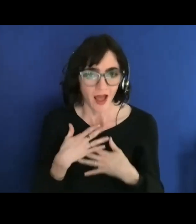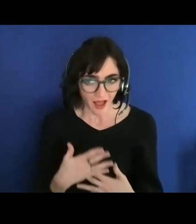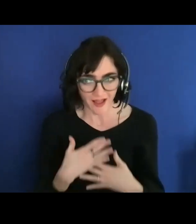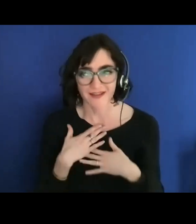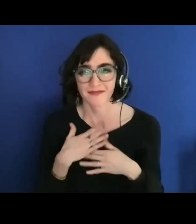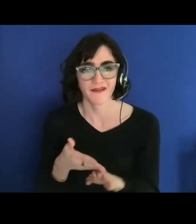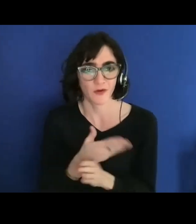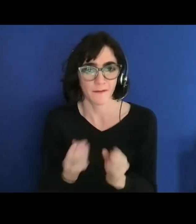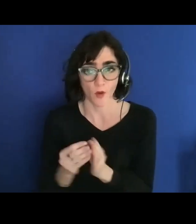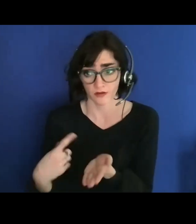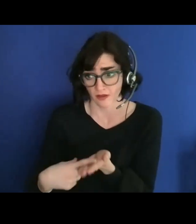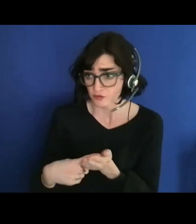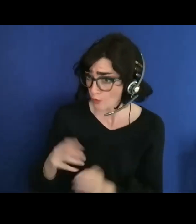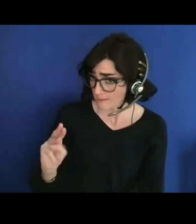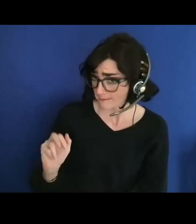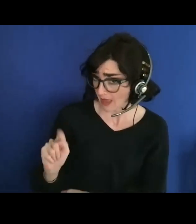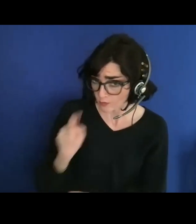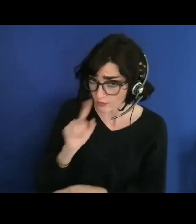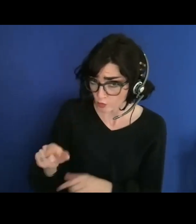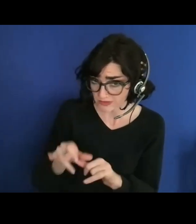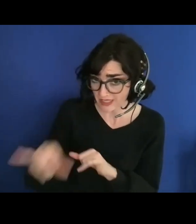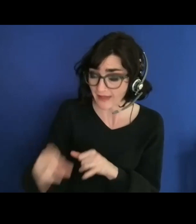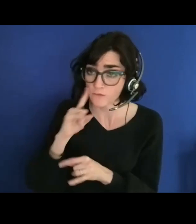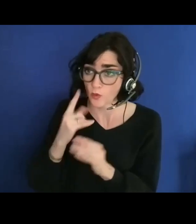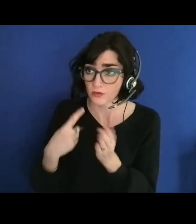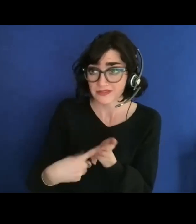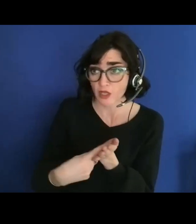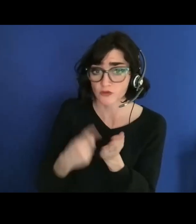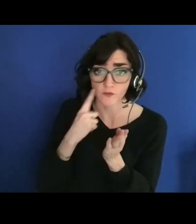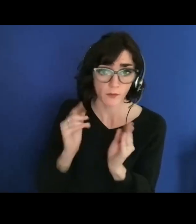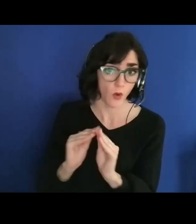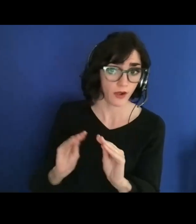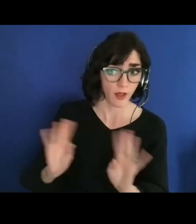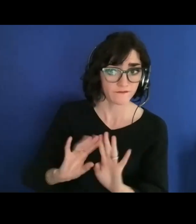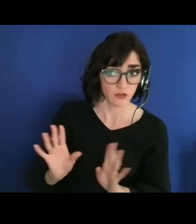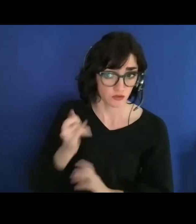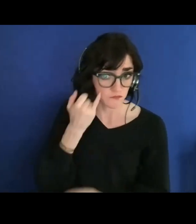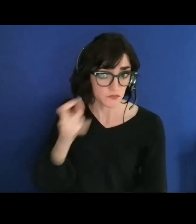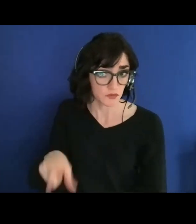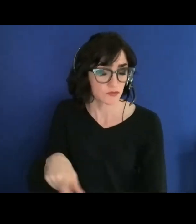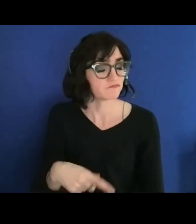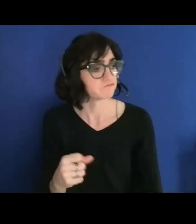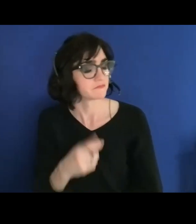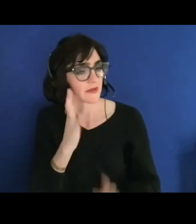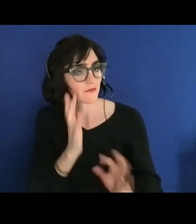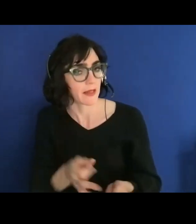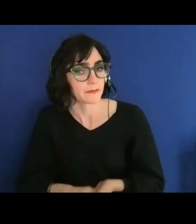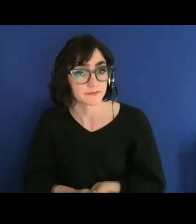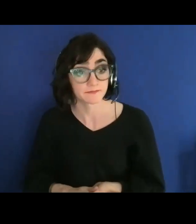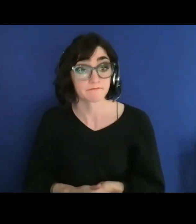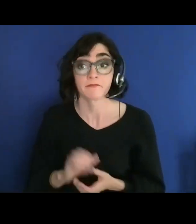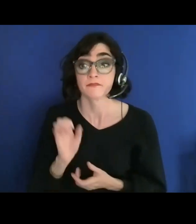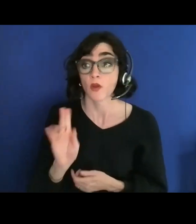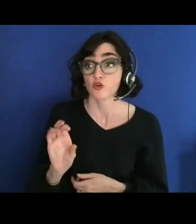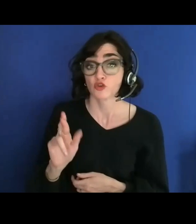will you be staying on with us during the discussion in case there are any other clarifying questions that come up? Absolutely. Okay. All right, and CRIS committee members